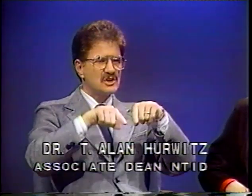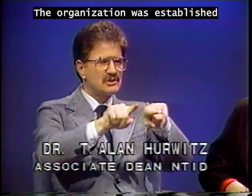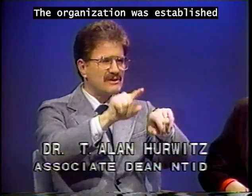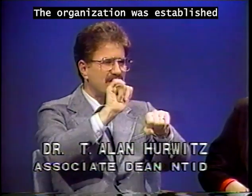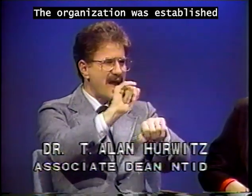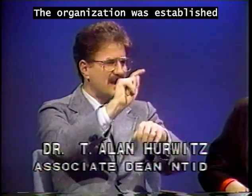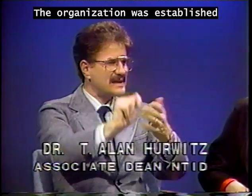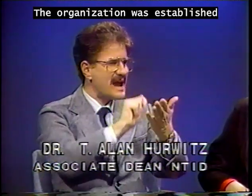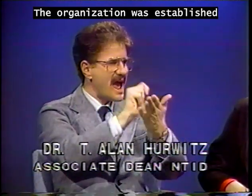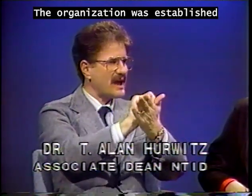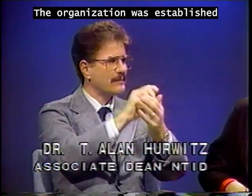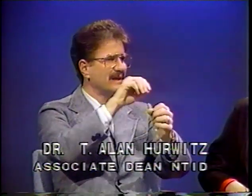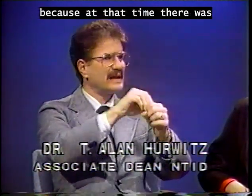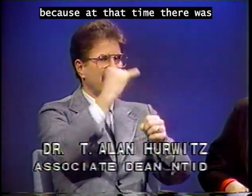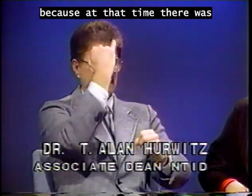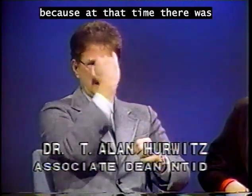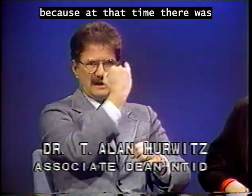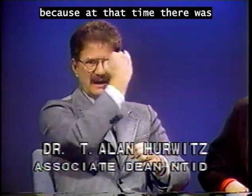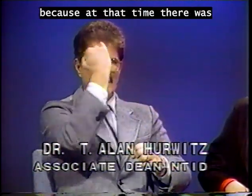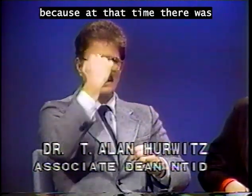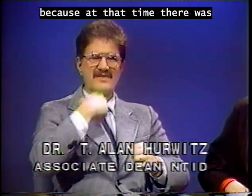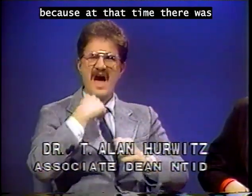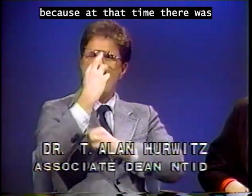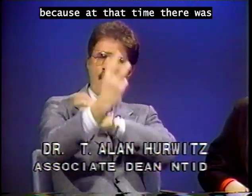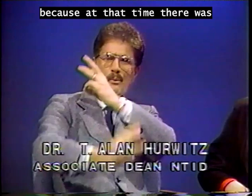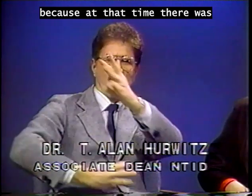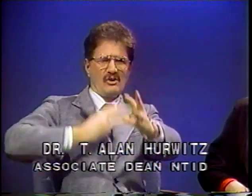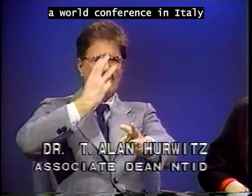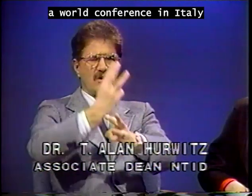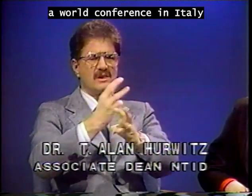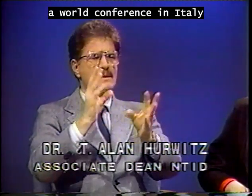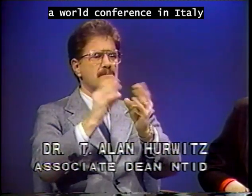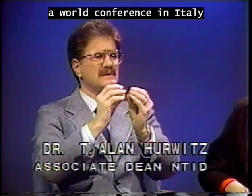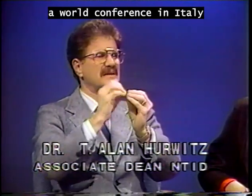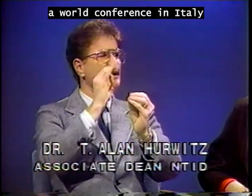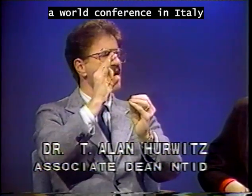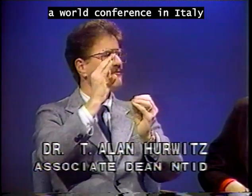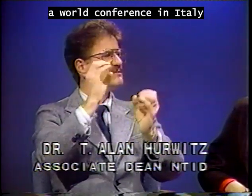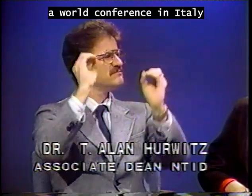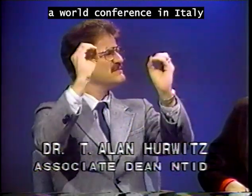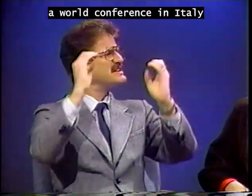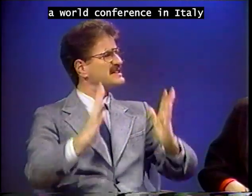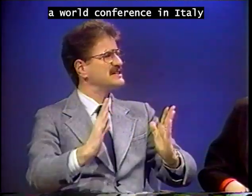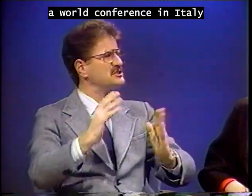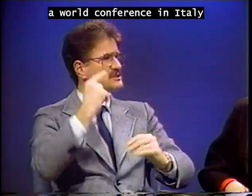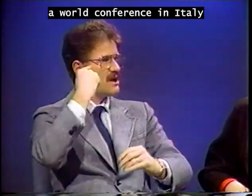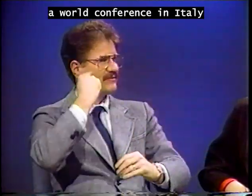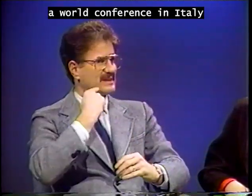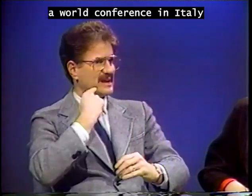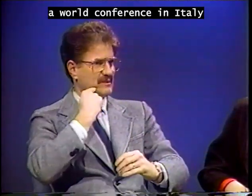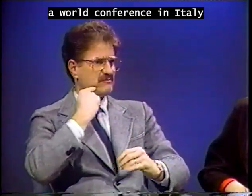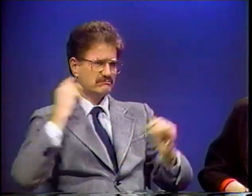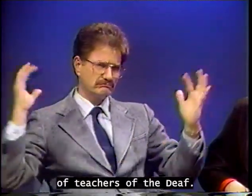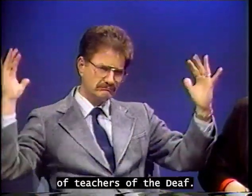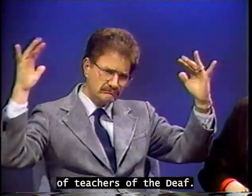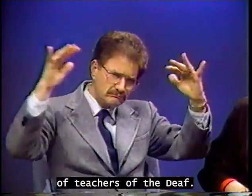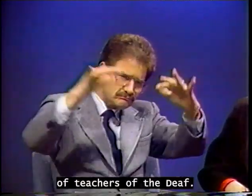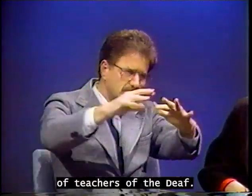The organization was established because at that time there was a world conference in Italy of teachers